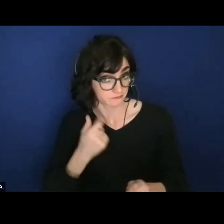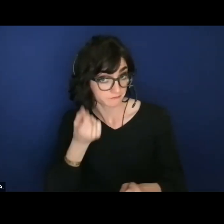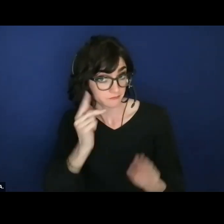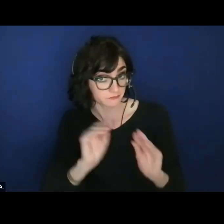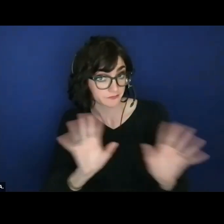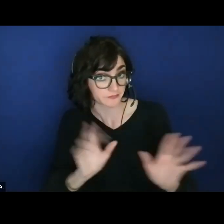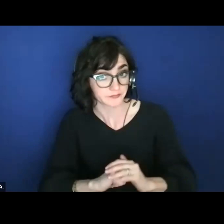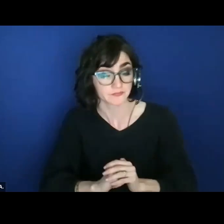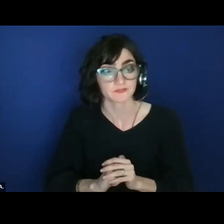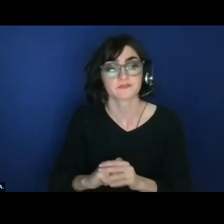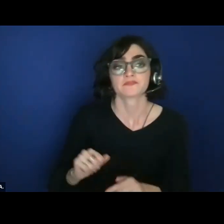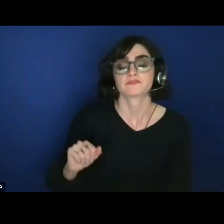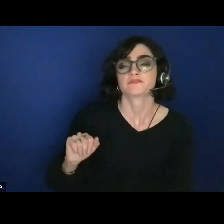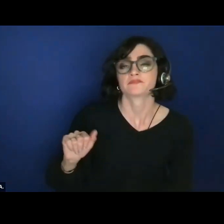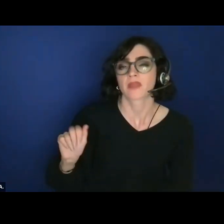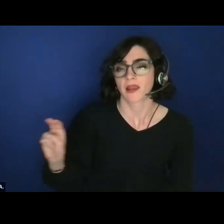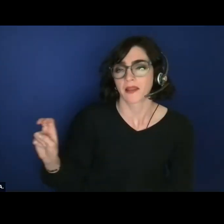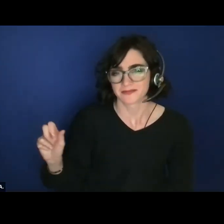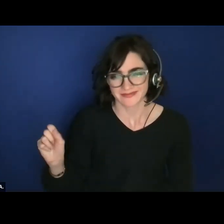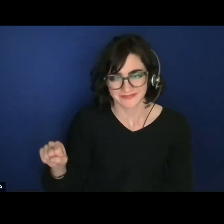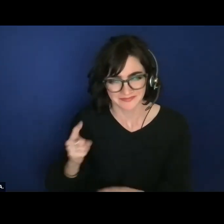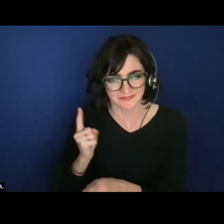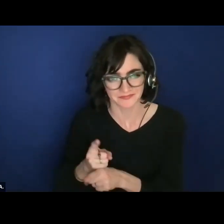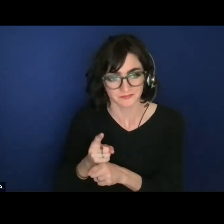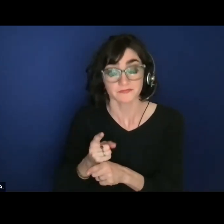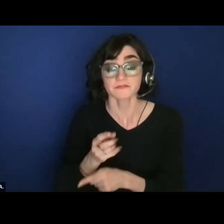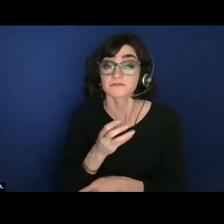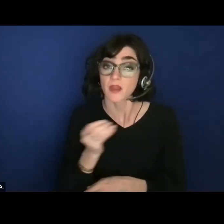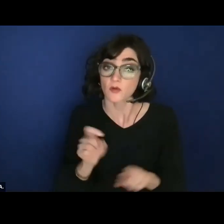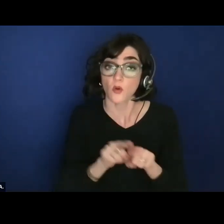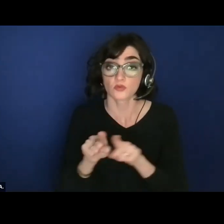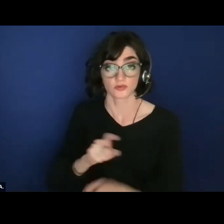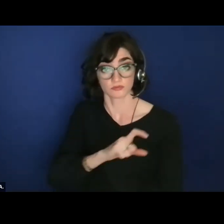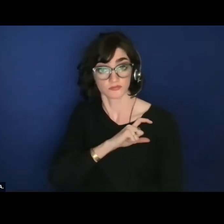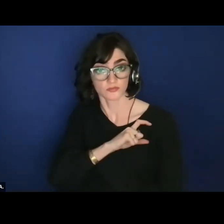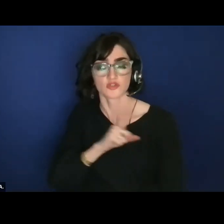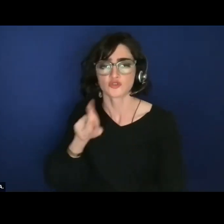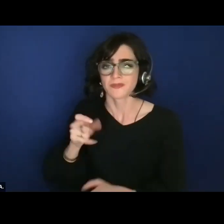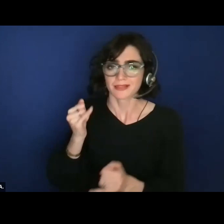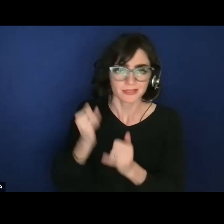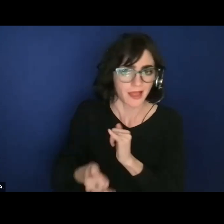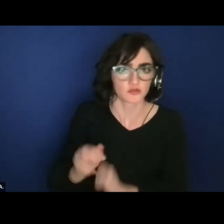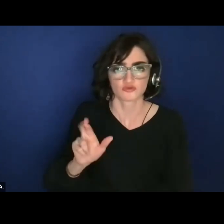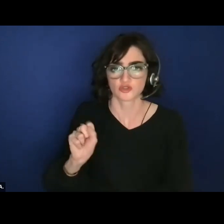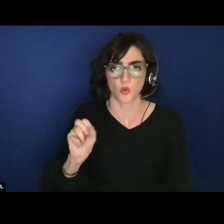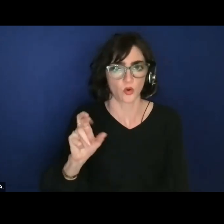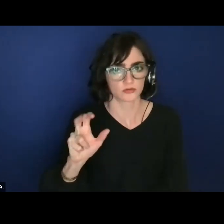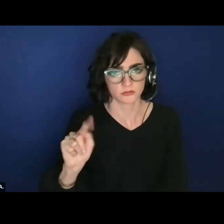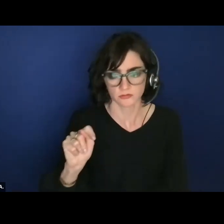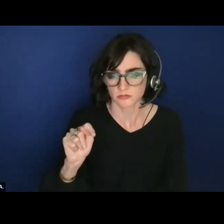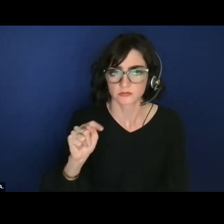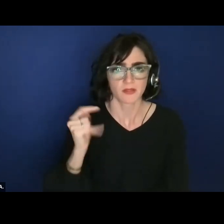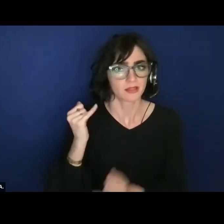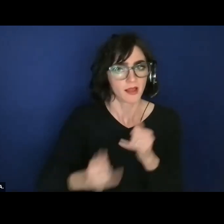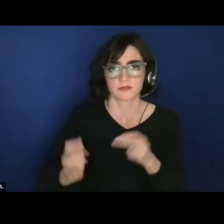just, again, long day. Cops should be, police should be last resort. Last resort. That's what I'm trying to say. Yes. Thank you.